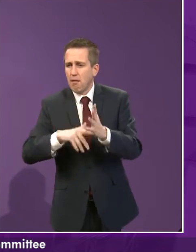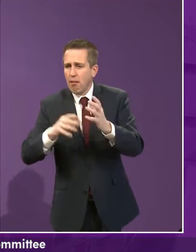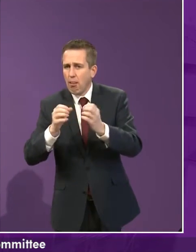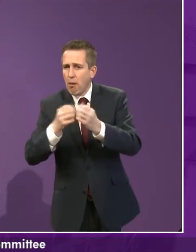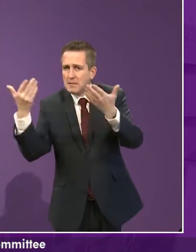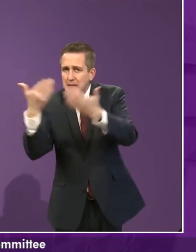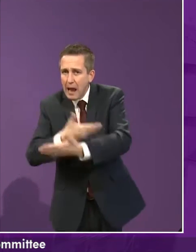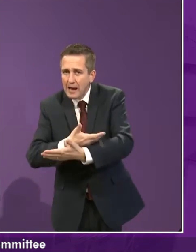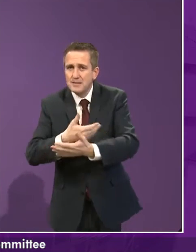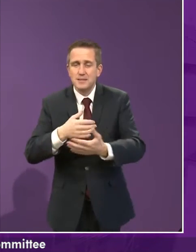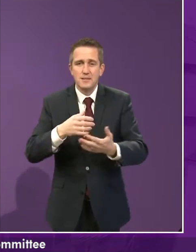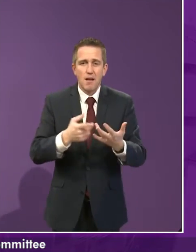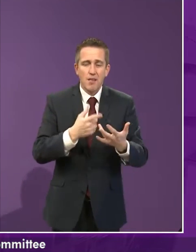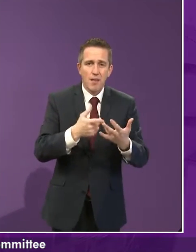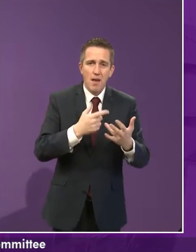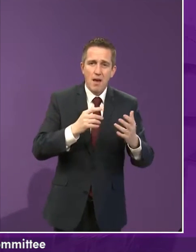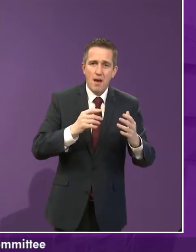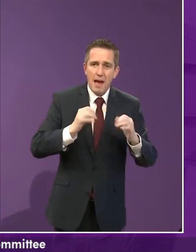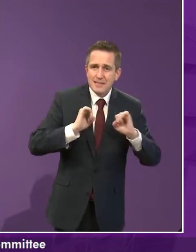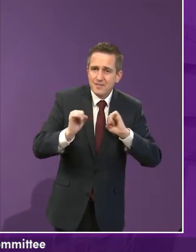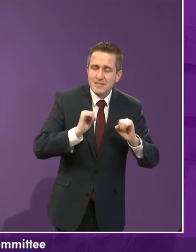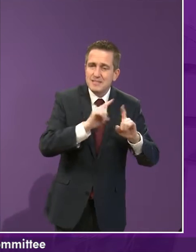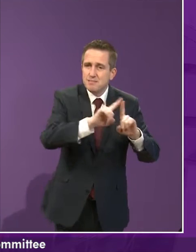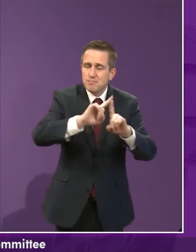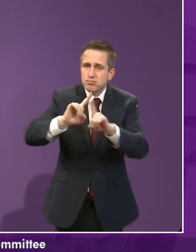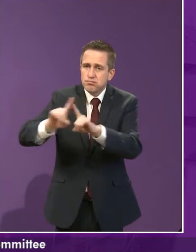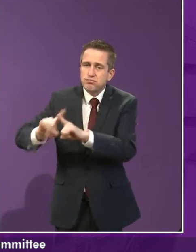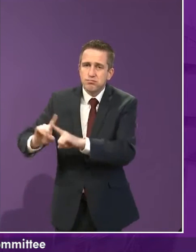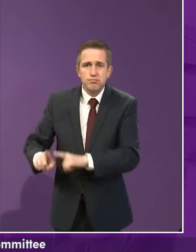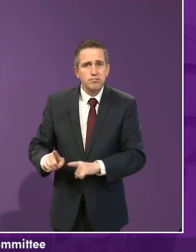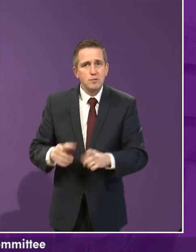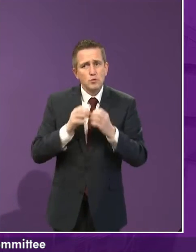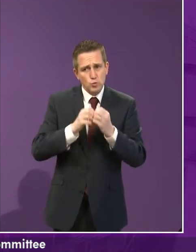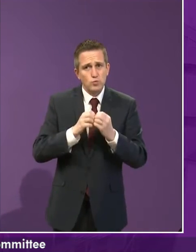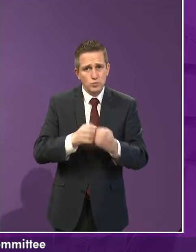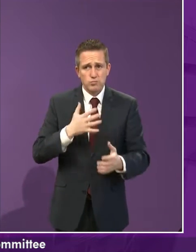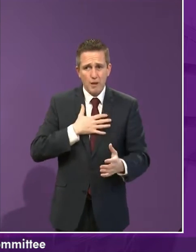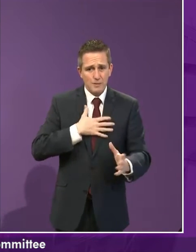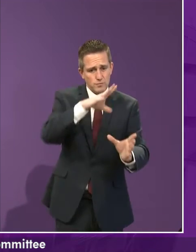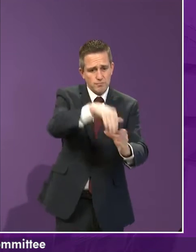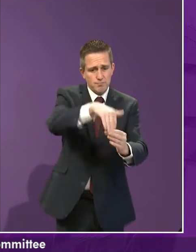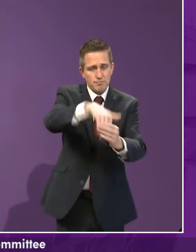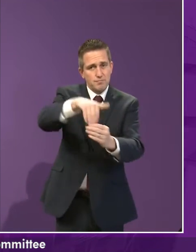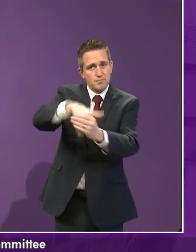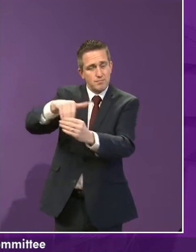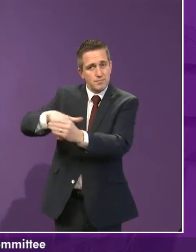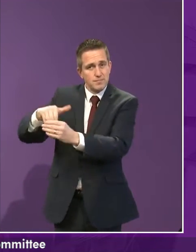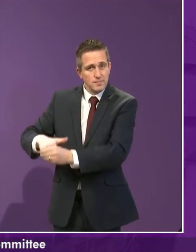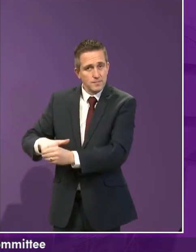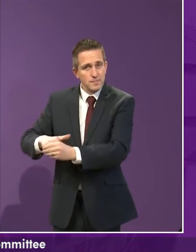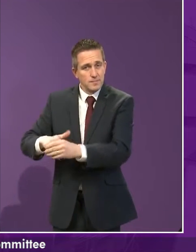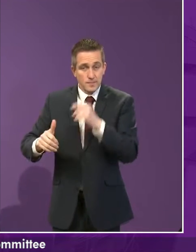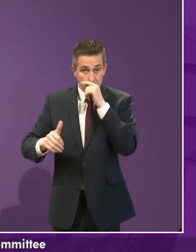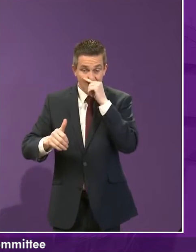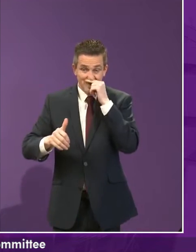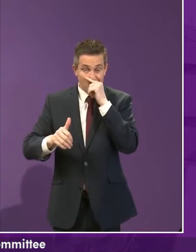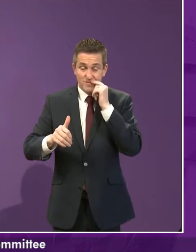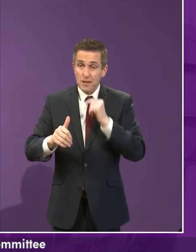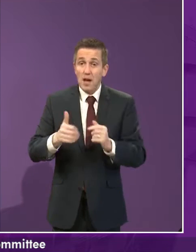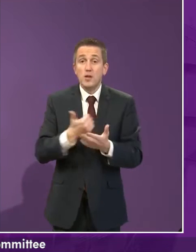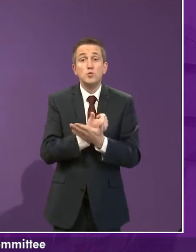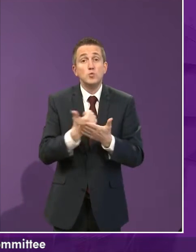nights and the range and myriad of opportunities and experiences for students to have, that it's at that point which